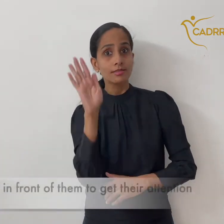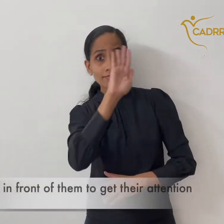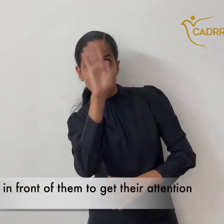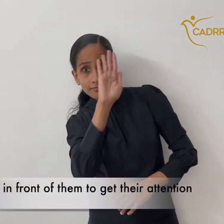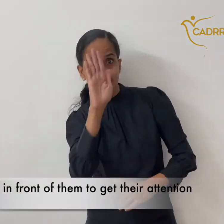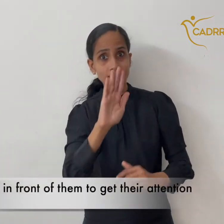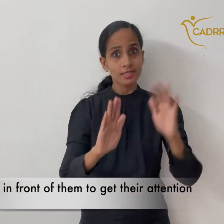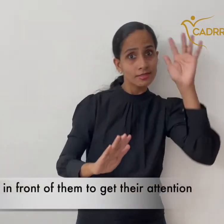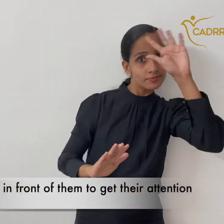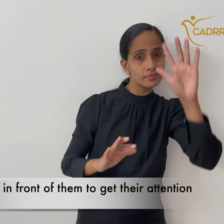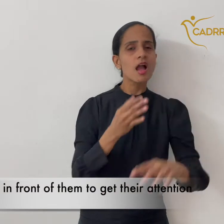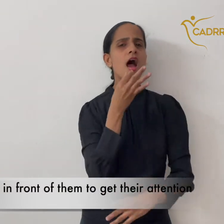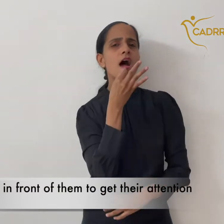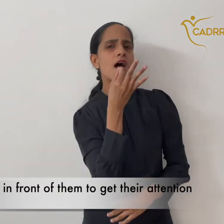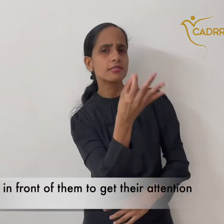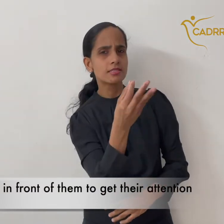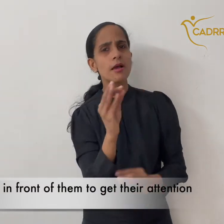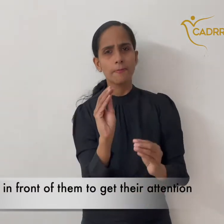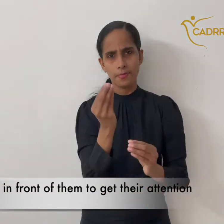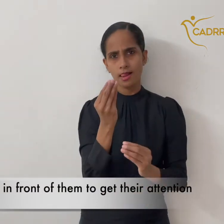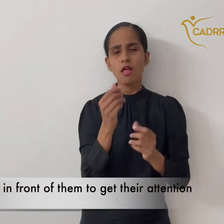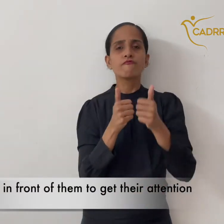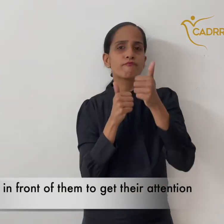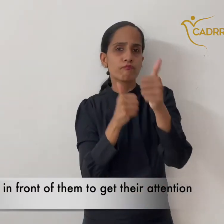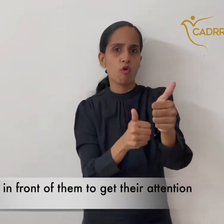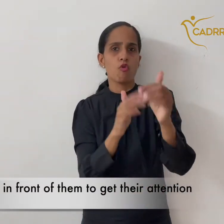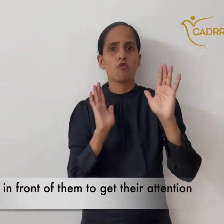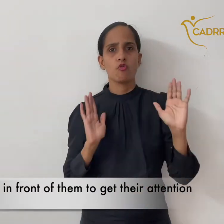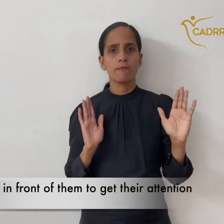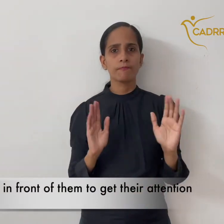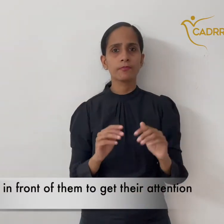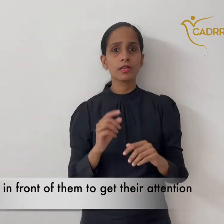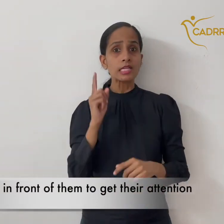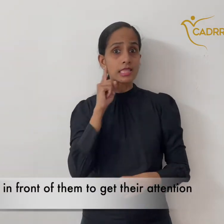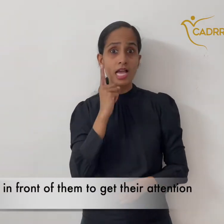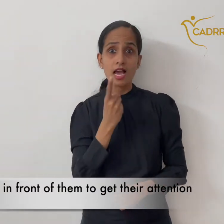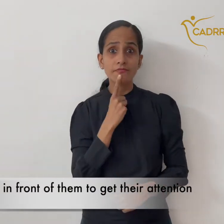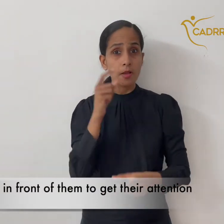Or try to wave in front of them to get their attention.